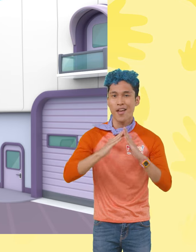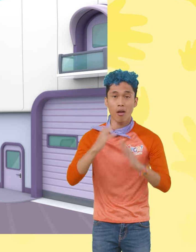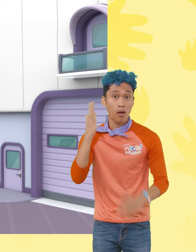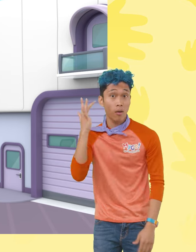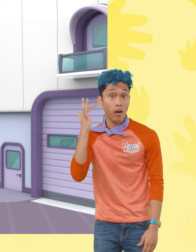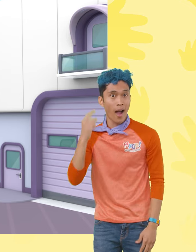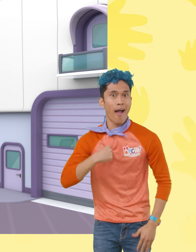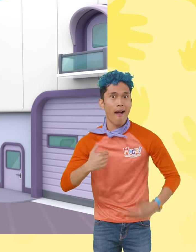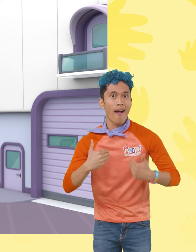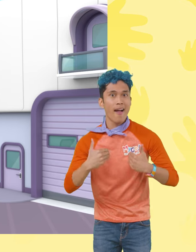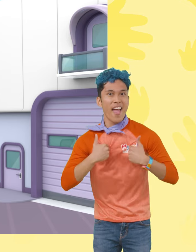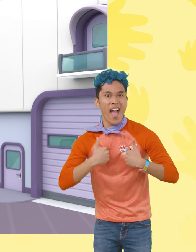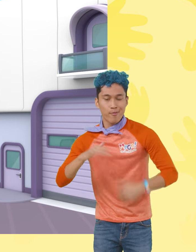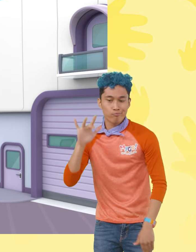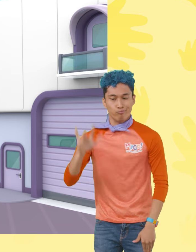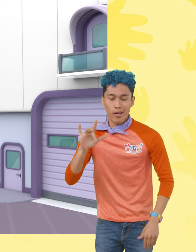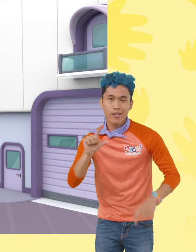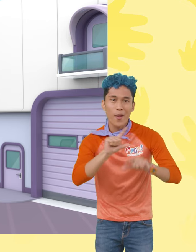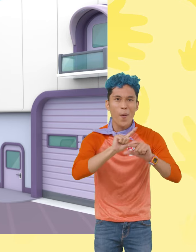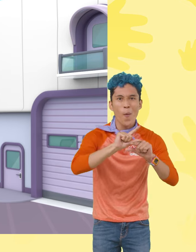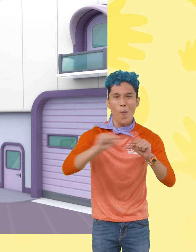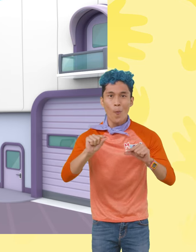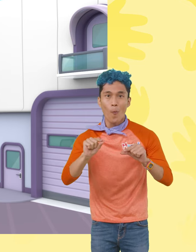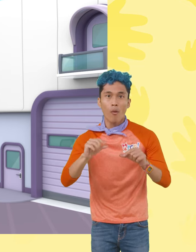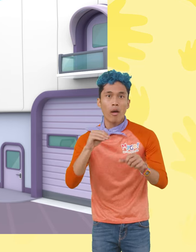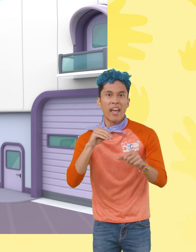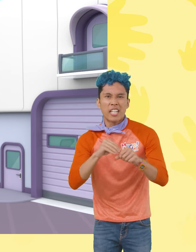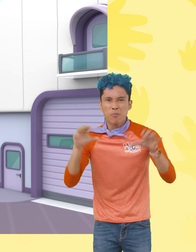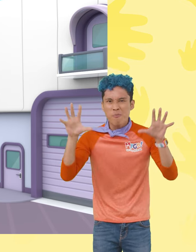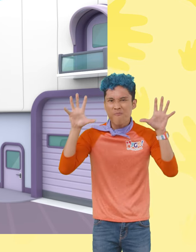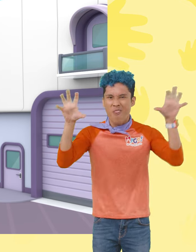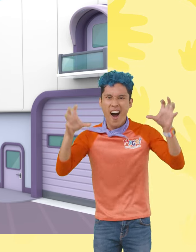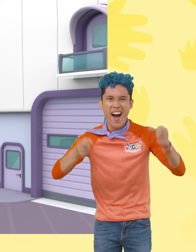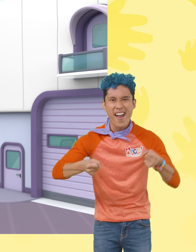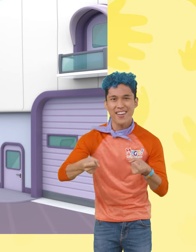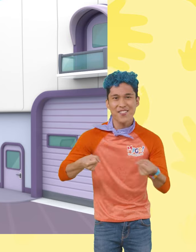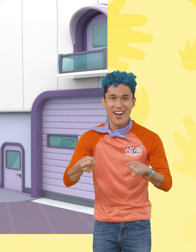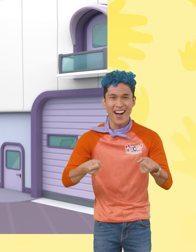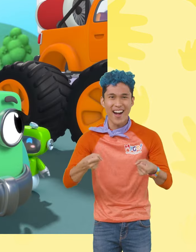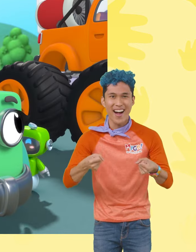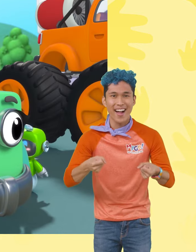town in my turbo-powered monster truck.